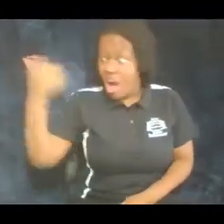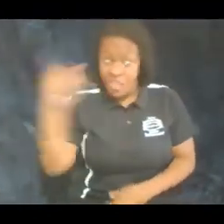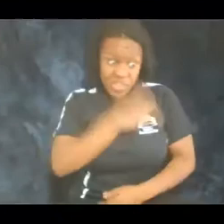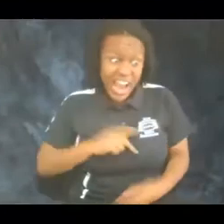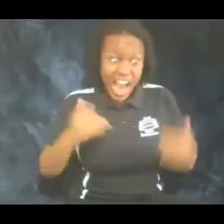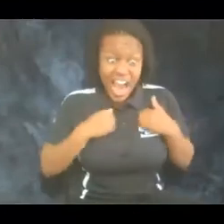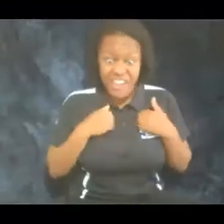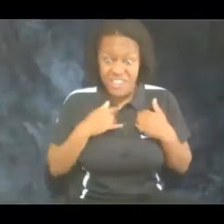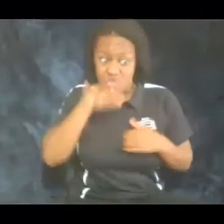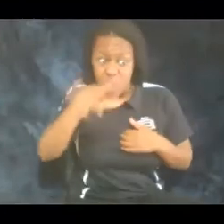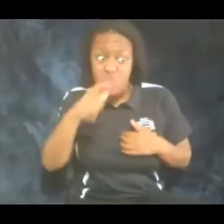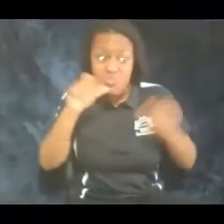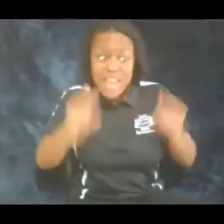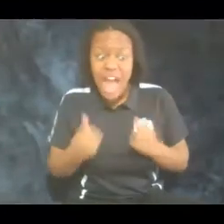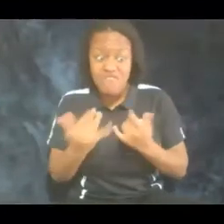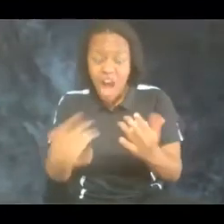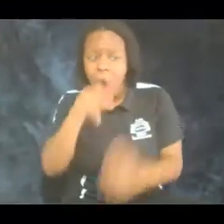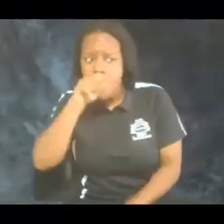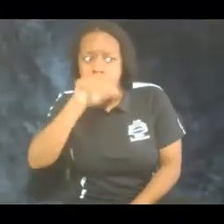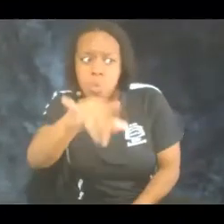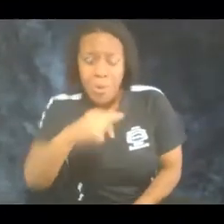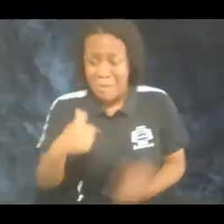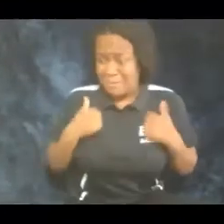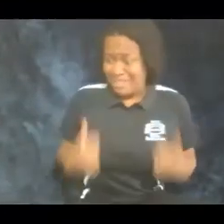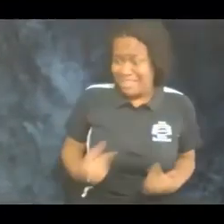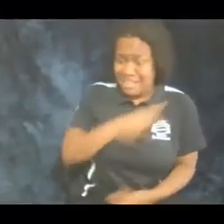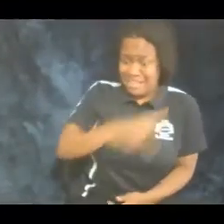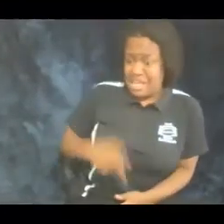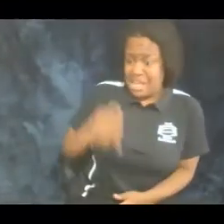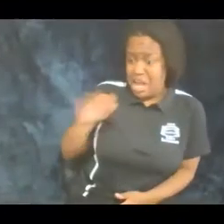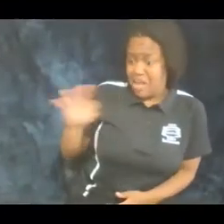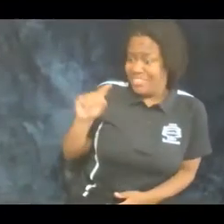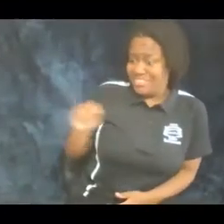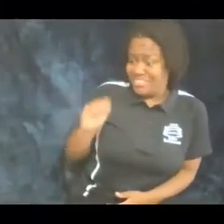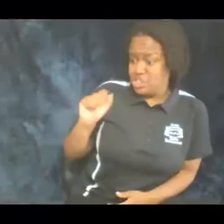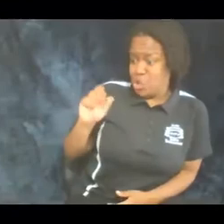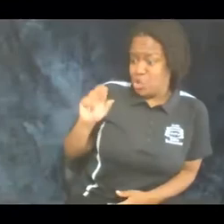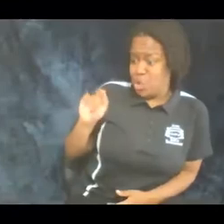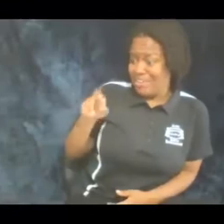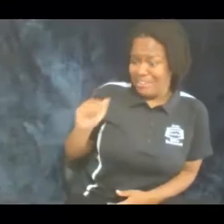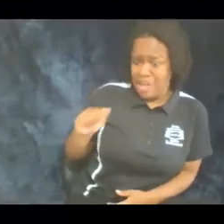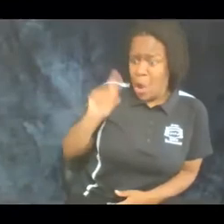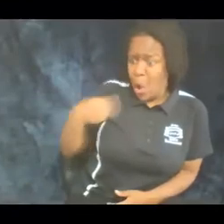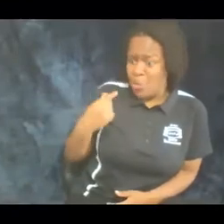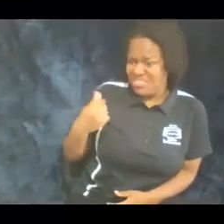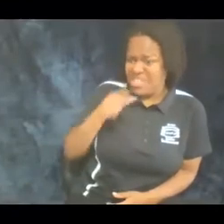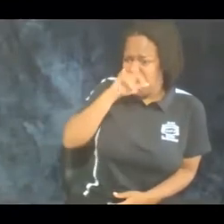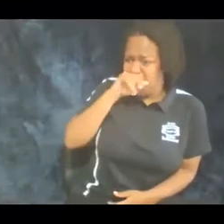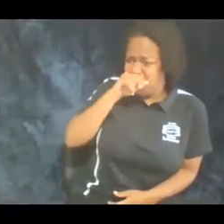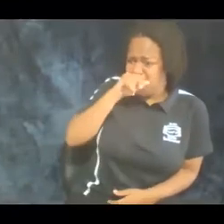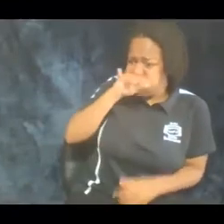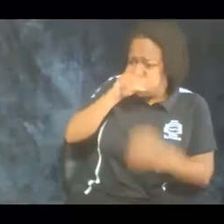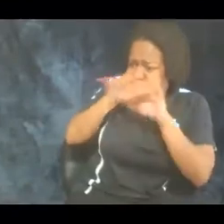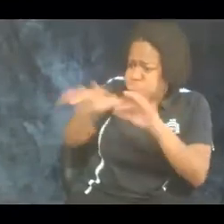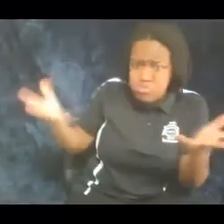I, King of Targonia, have a dragon who can only blow bubbles. It's